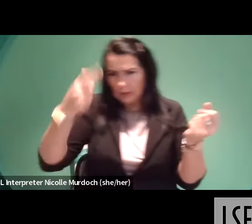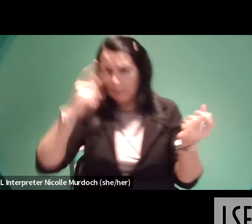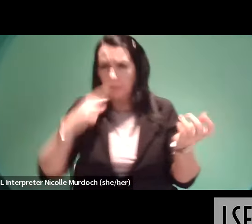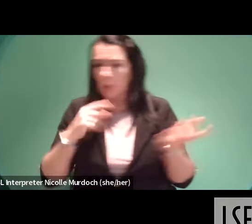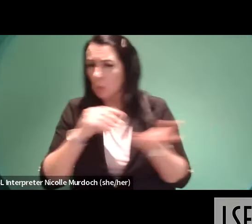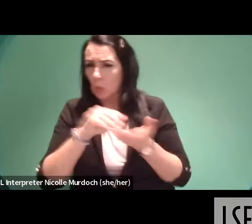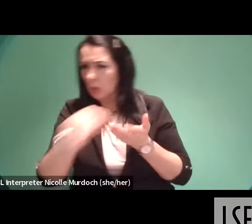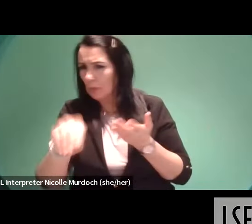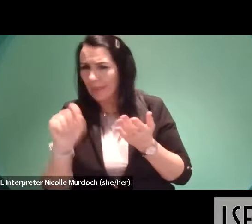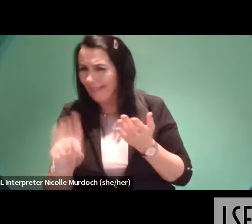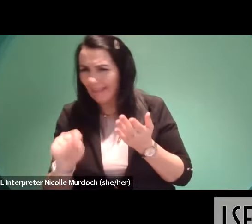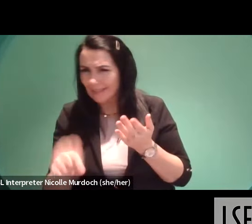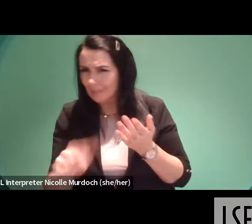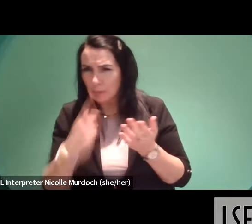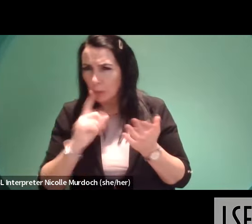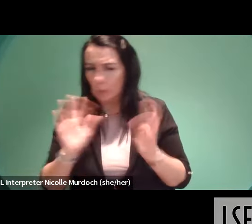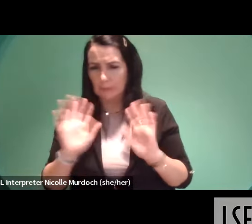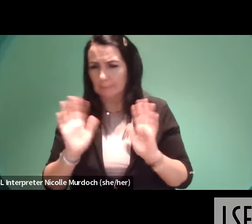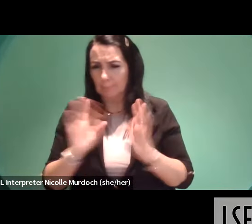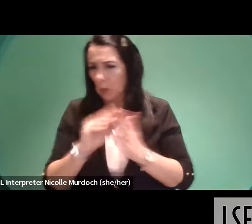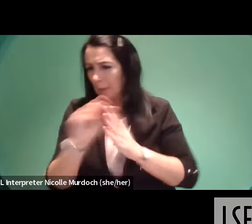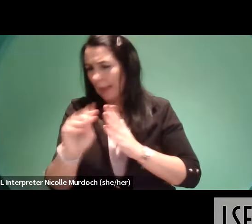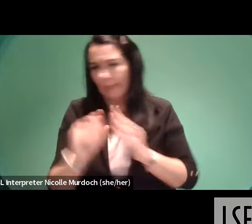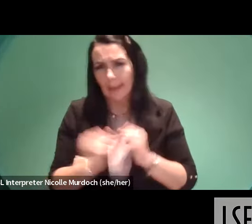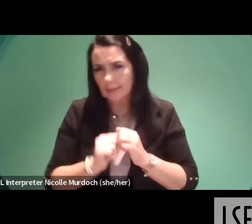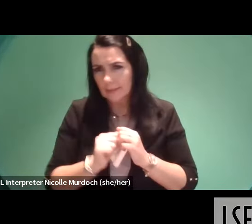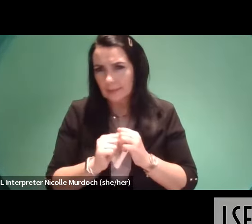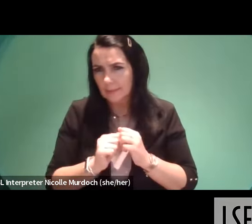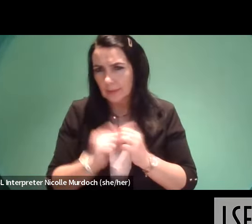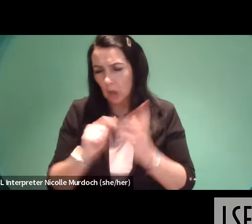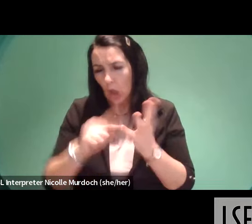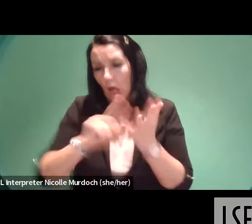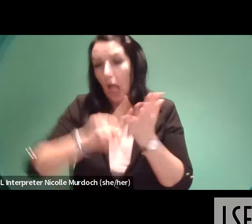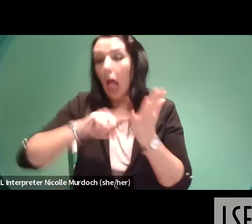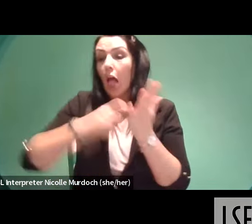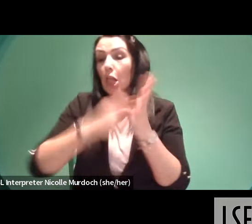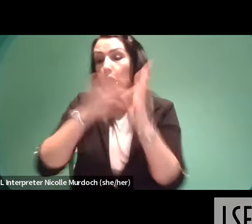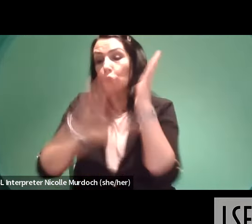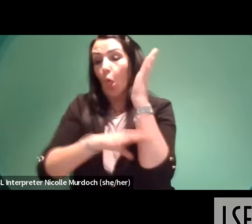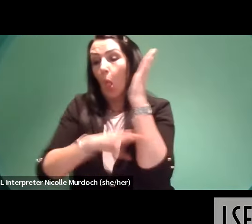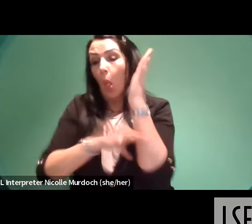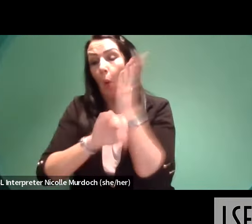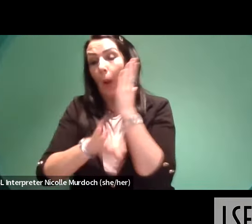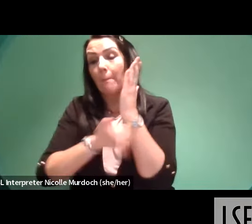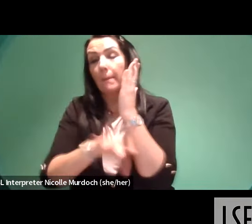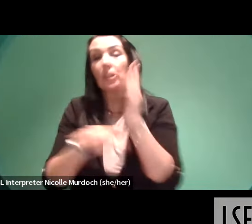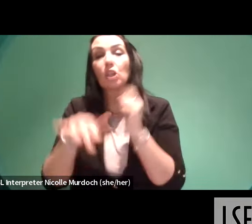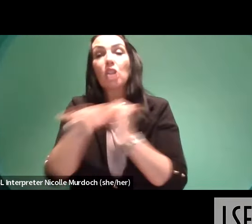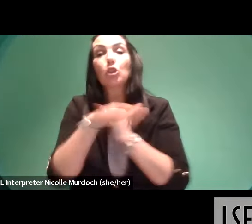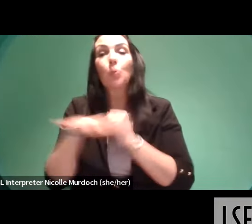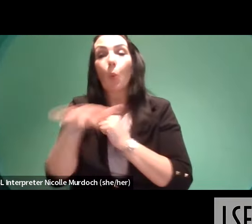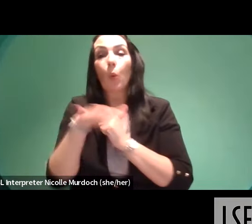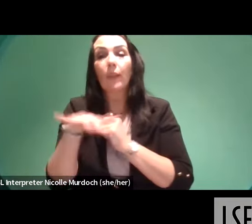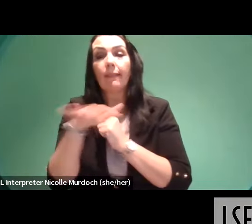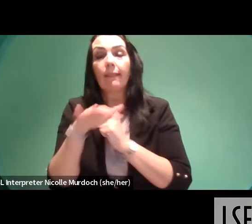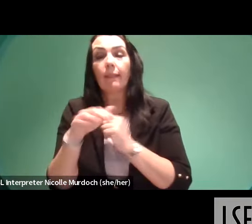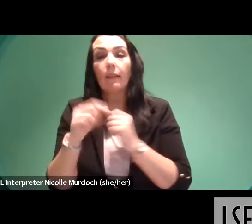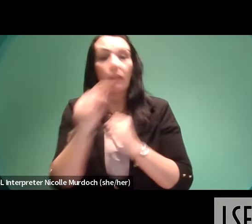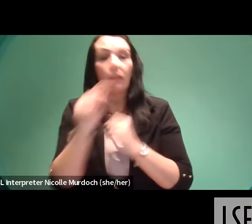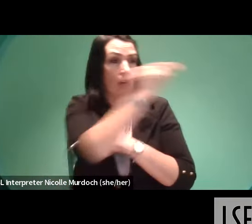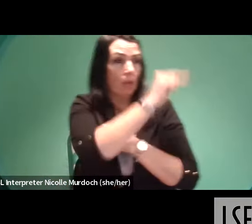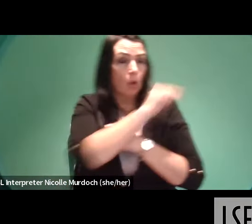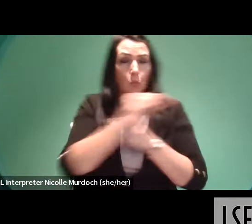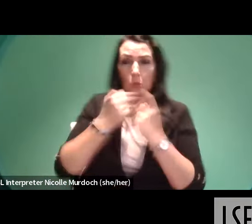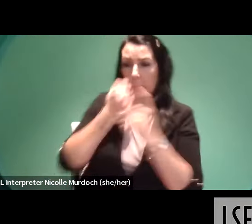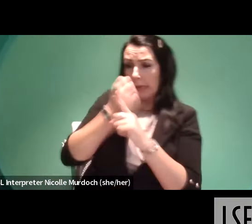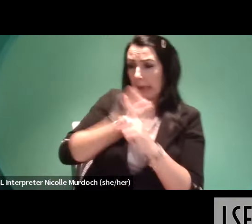extra bit on the tax that on the ultra, because of the ultra low emission zone, and that other politicians would